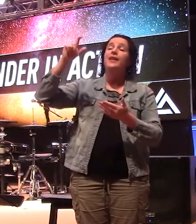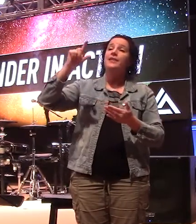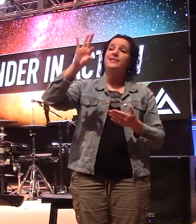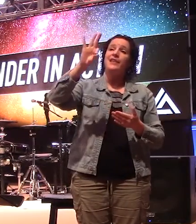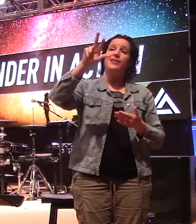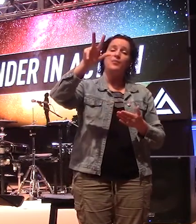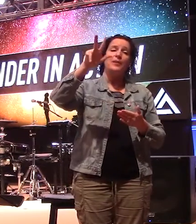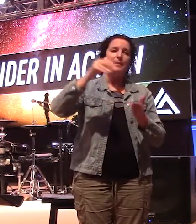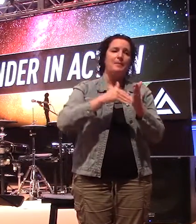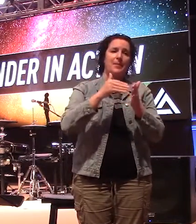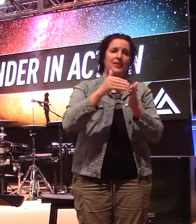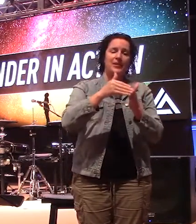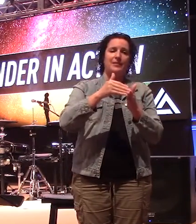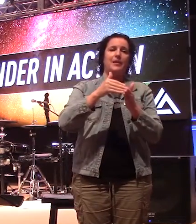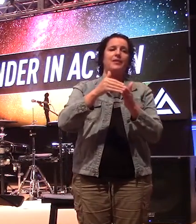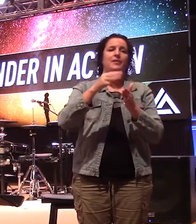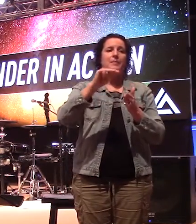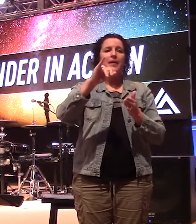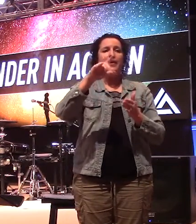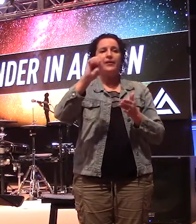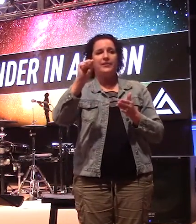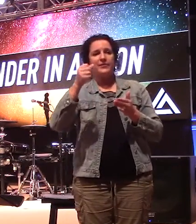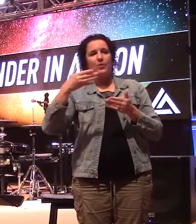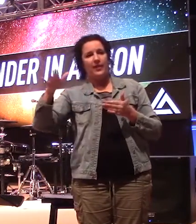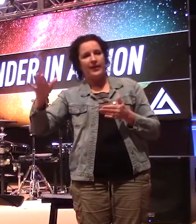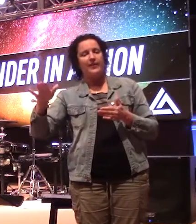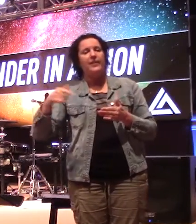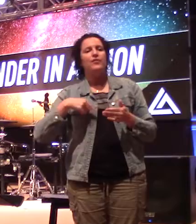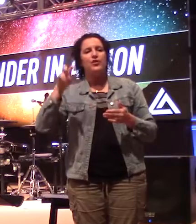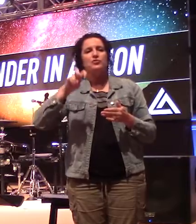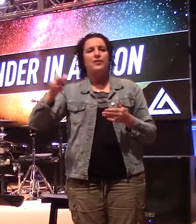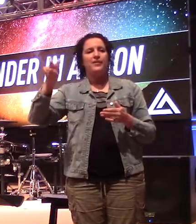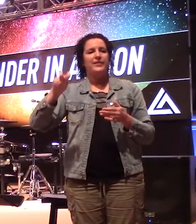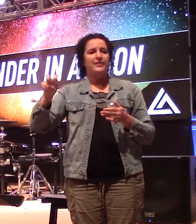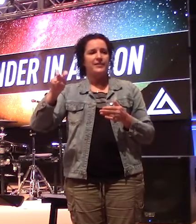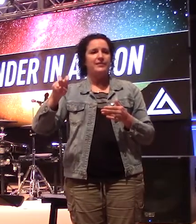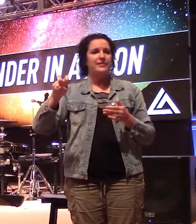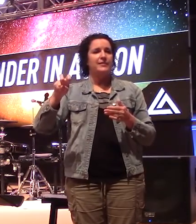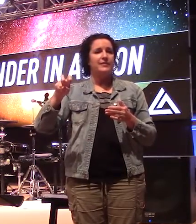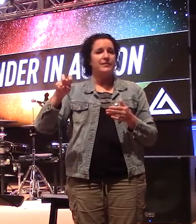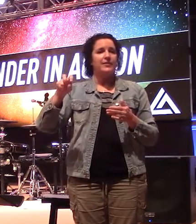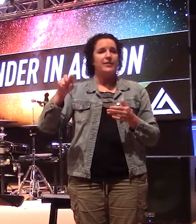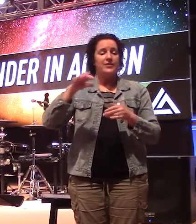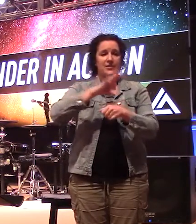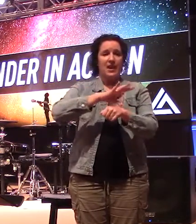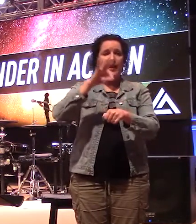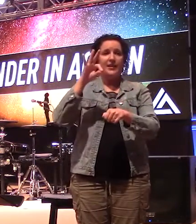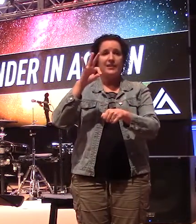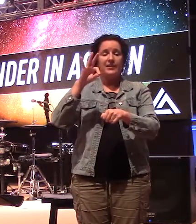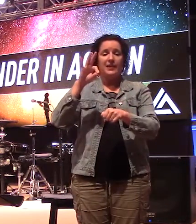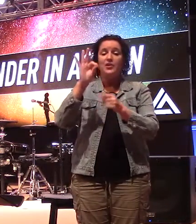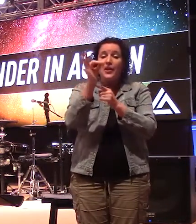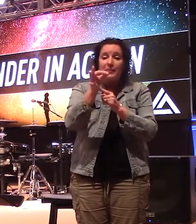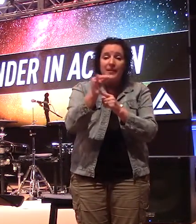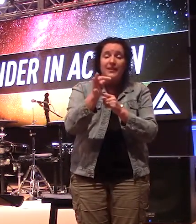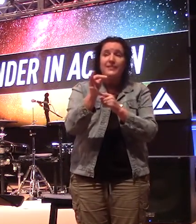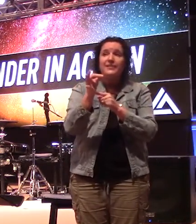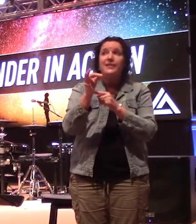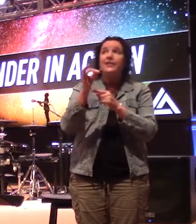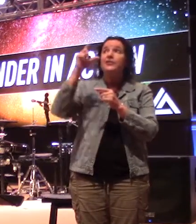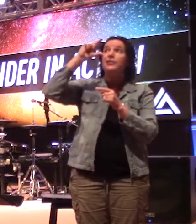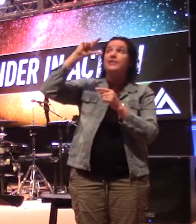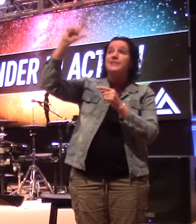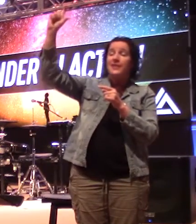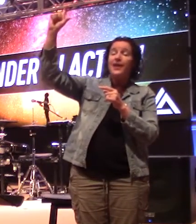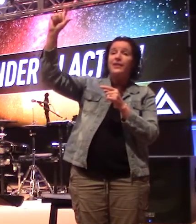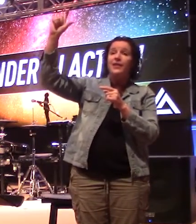miles away. And if you're traveling at the speed of light, 9 minutes to the sun, the